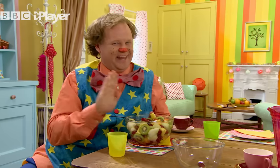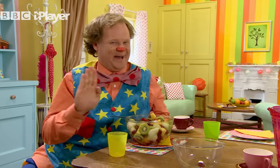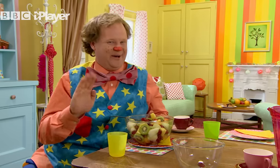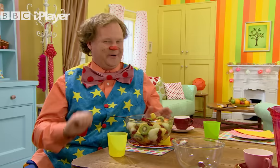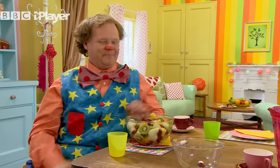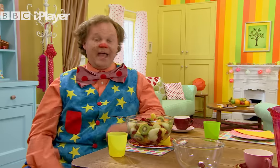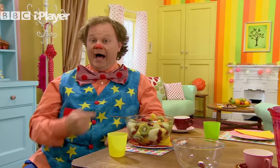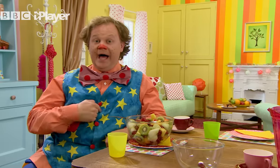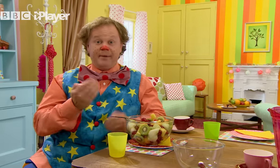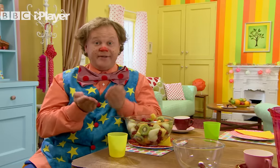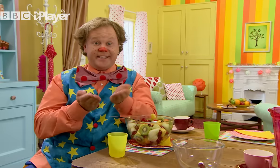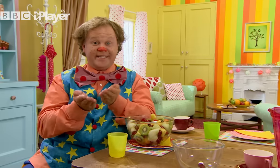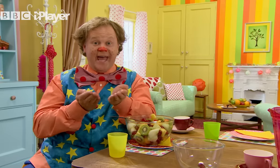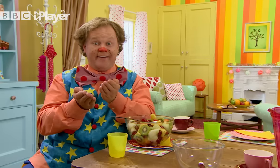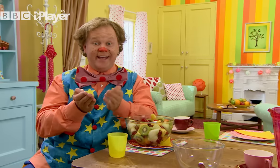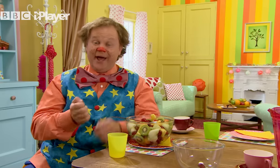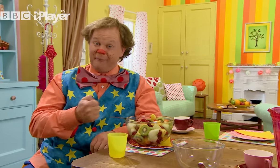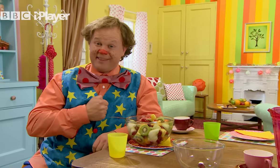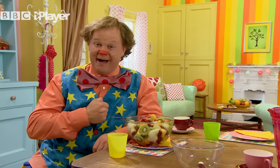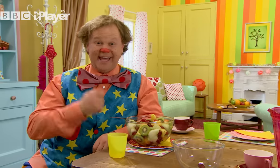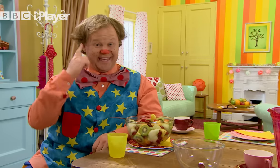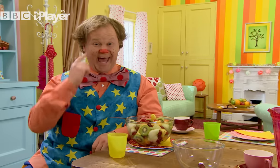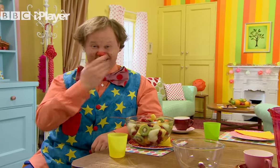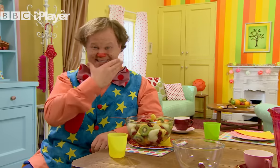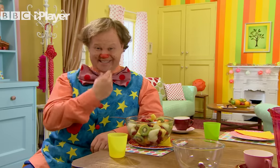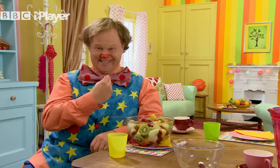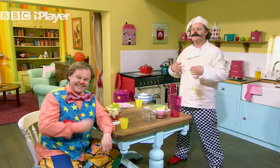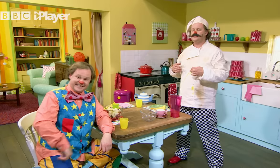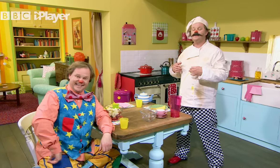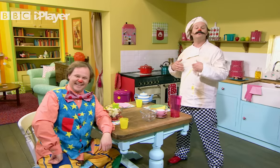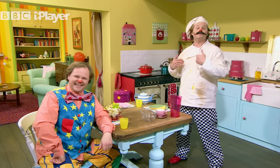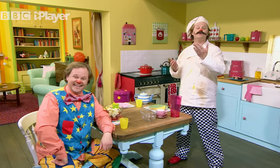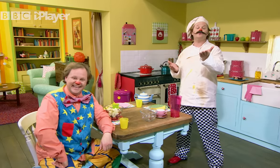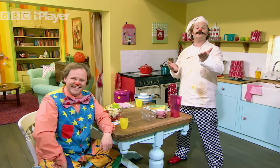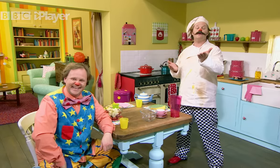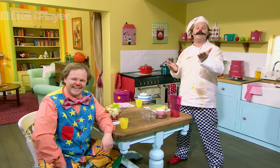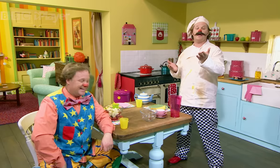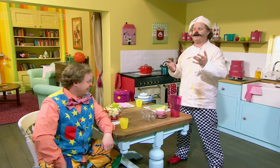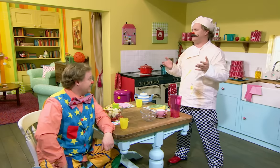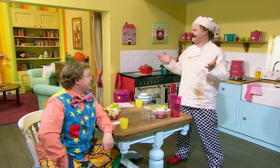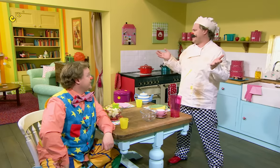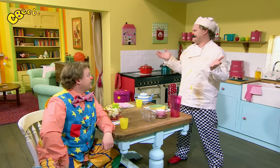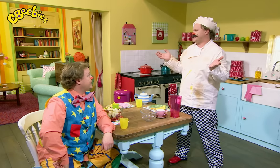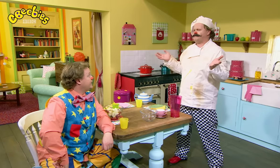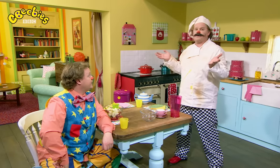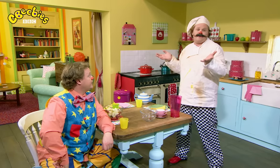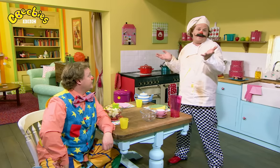No. I'm going to share it with my guests. But Monsieur Tumble, your guests have not